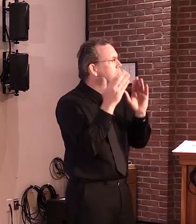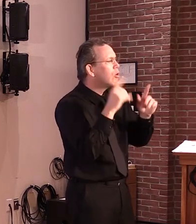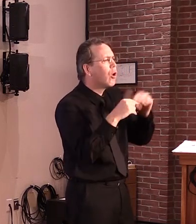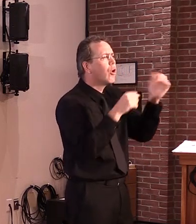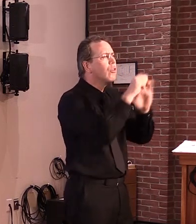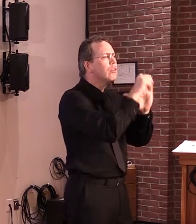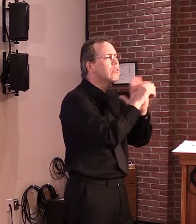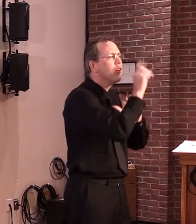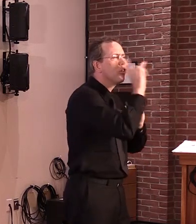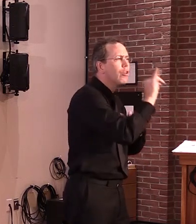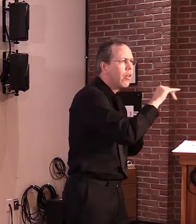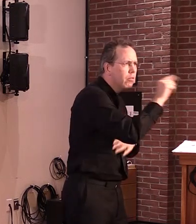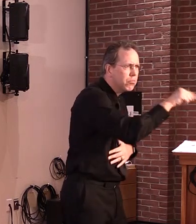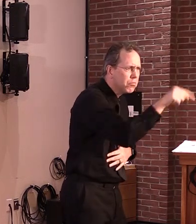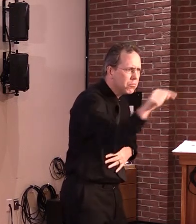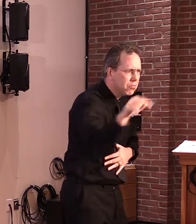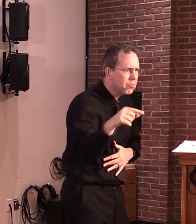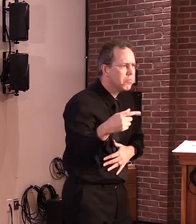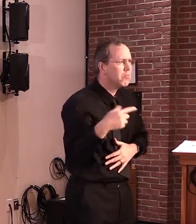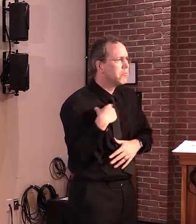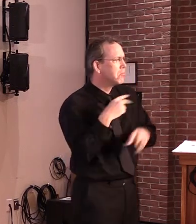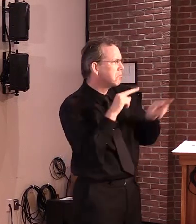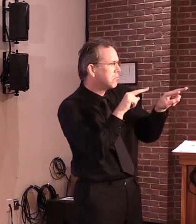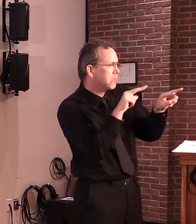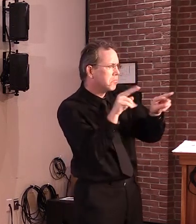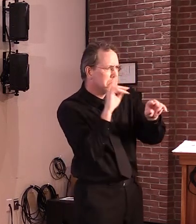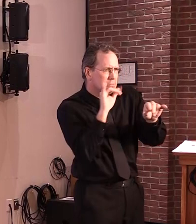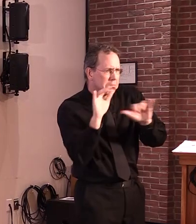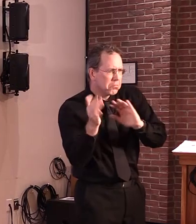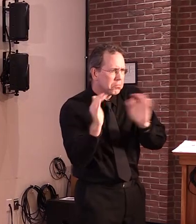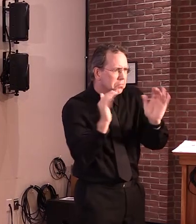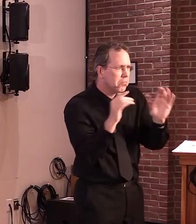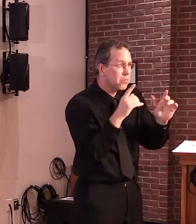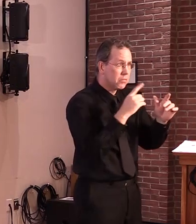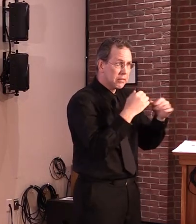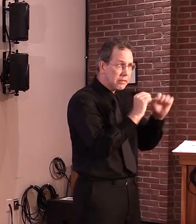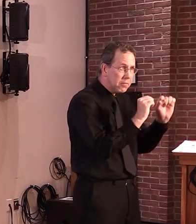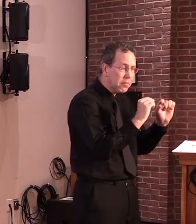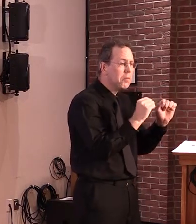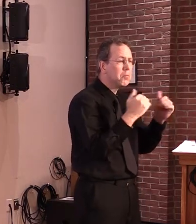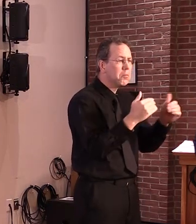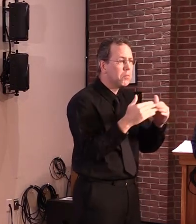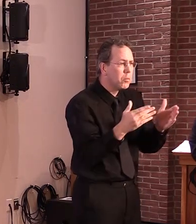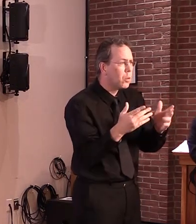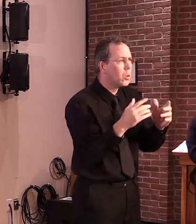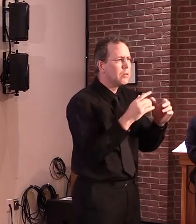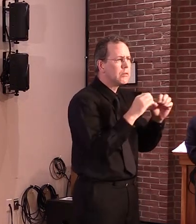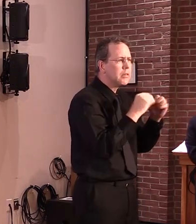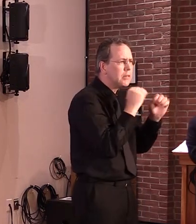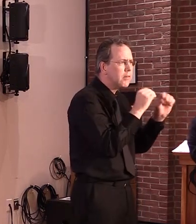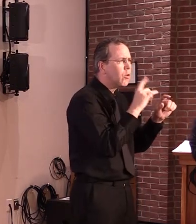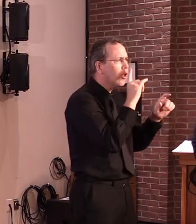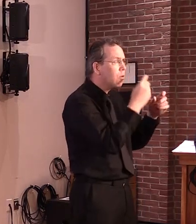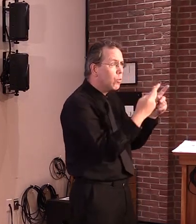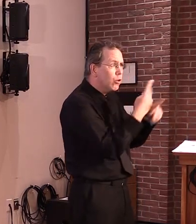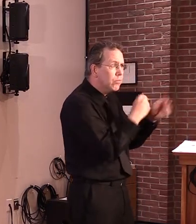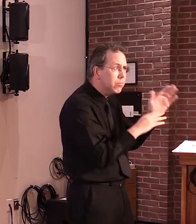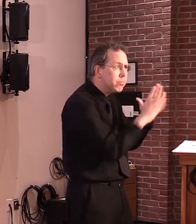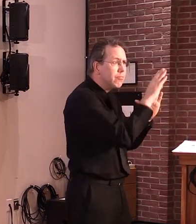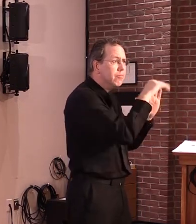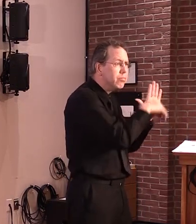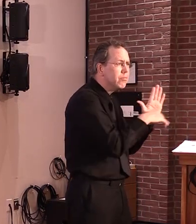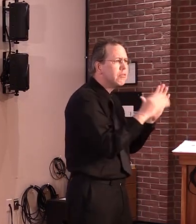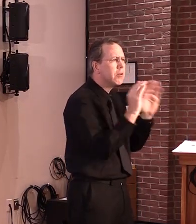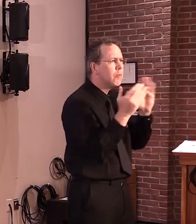of when it might be safe to welcome regional visitors to Vermont without travel restrictions. For